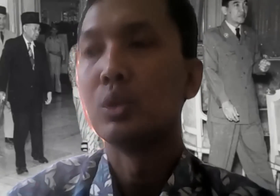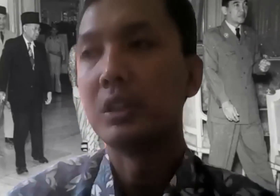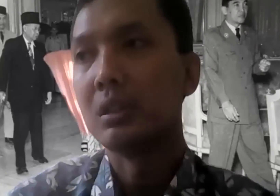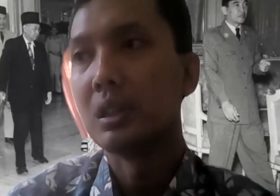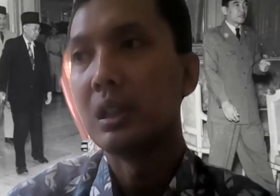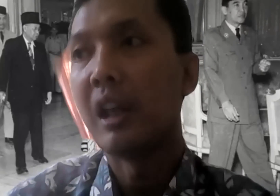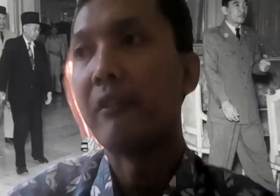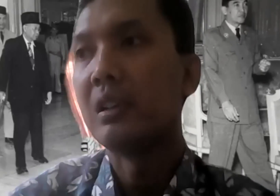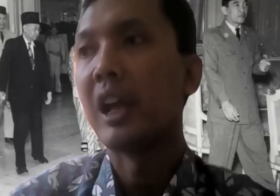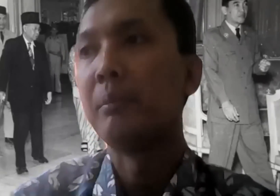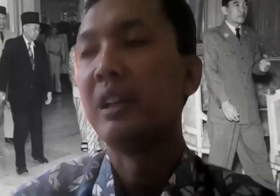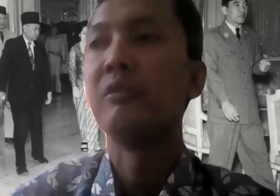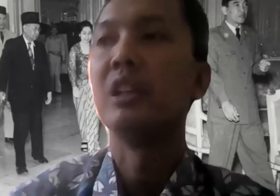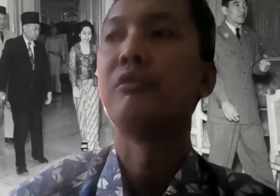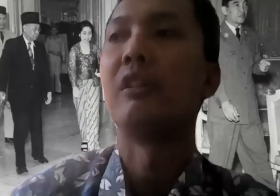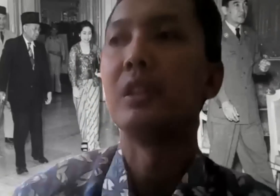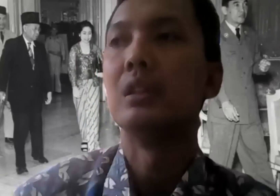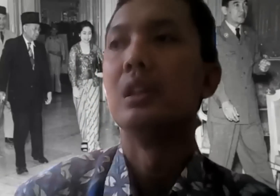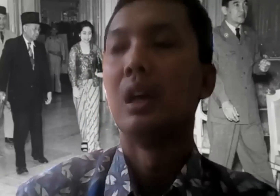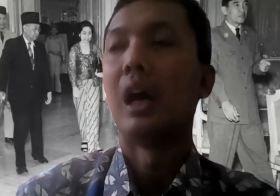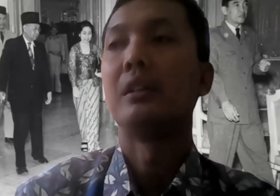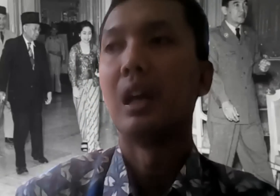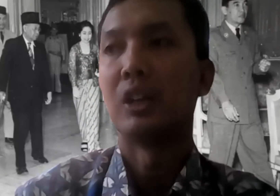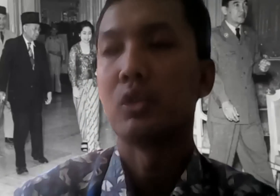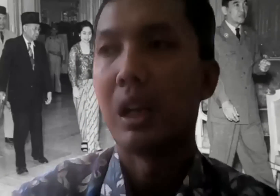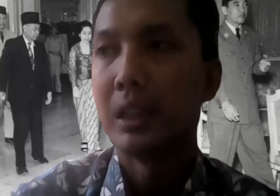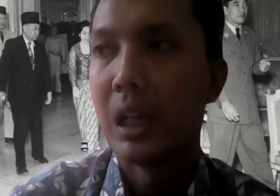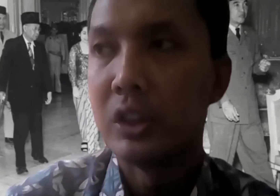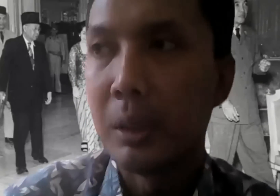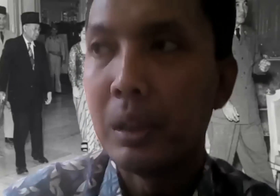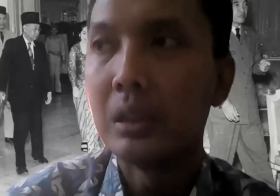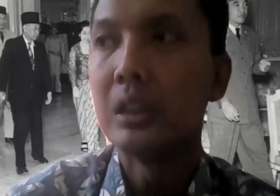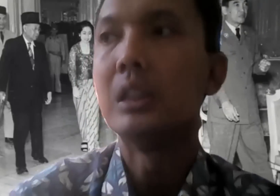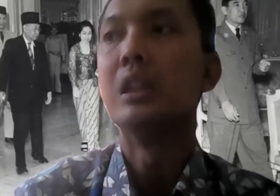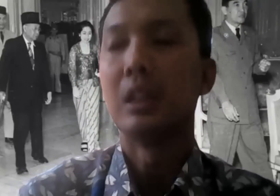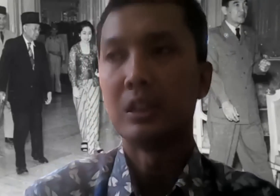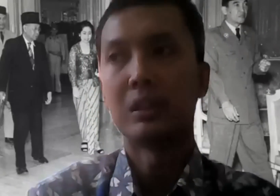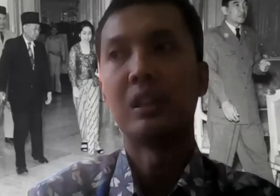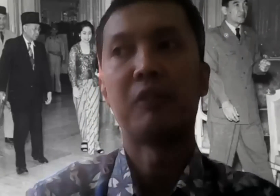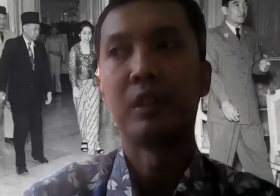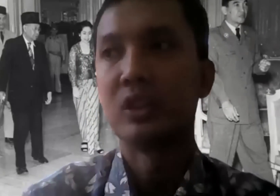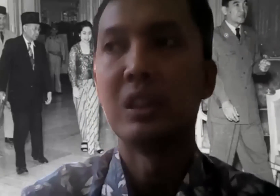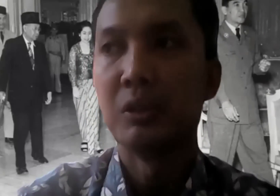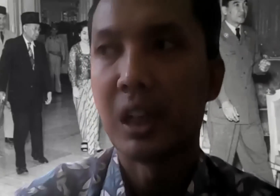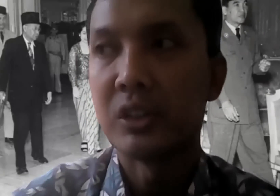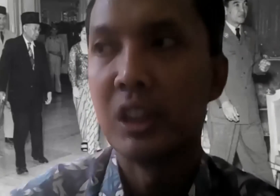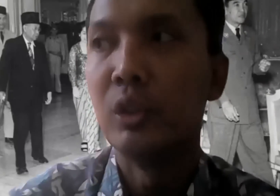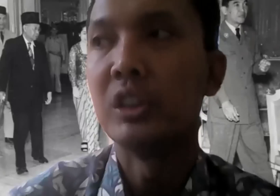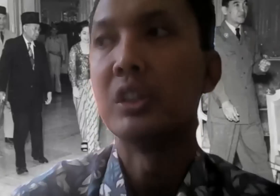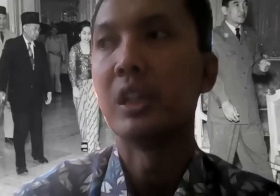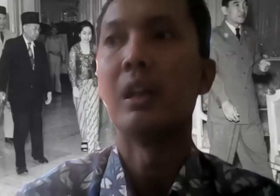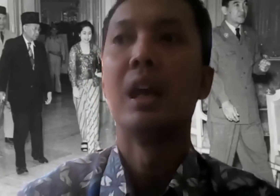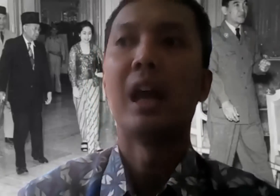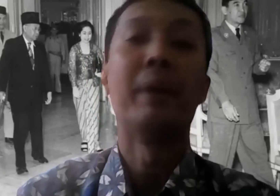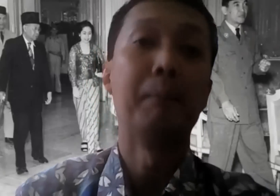since 2011, I have been involved in AIDRAN, Australia Disability Research and Advocacy Network, as